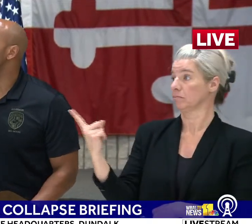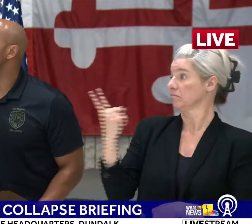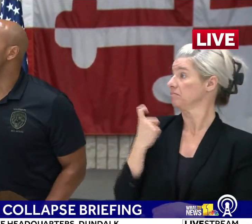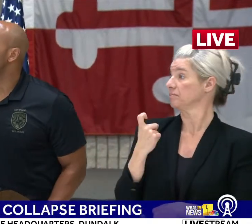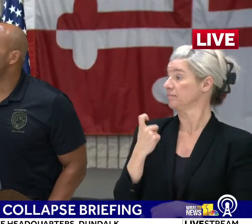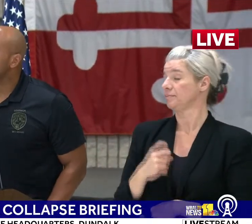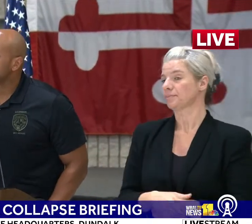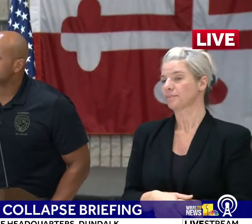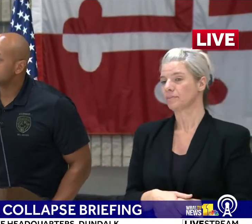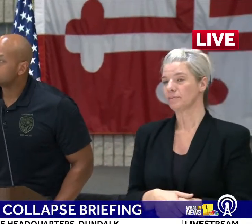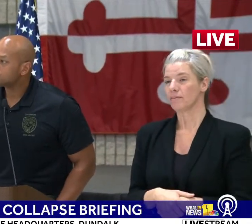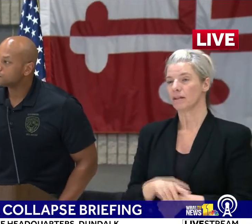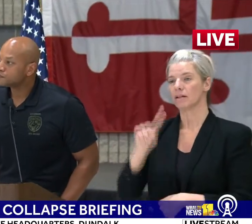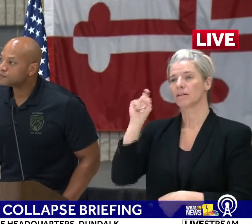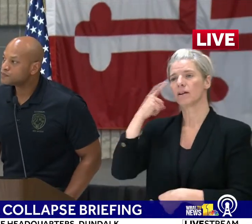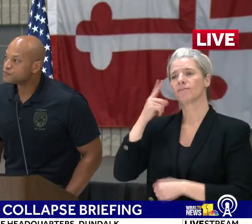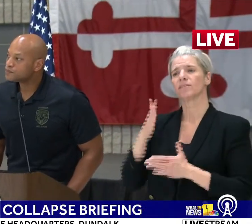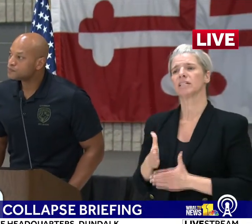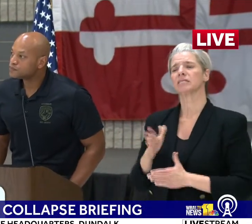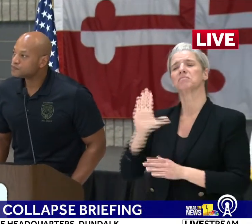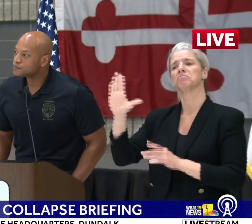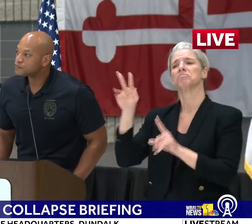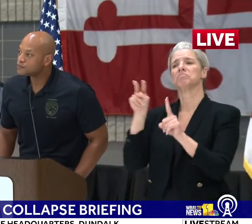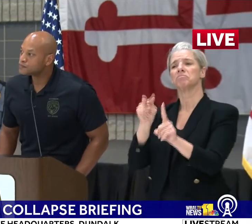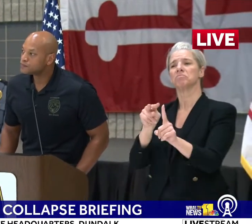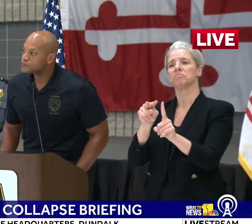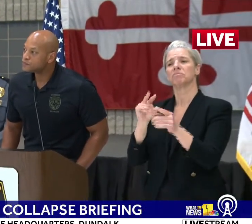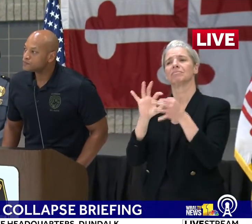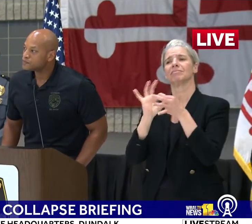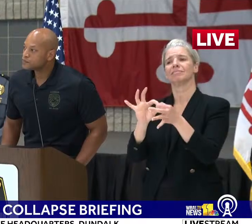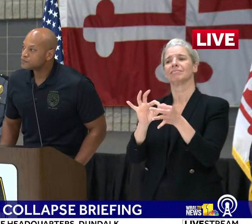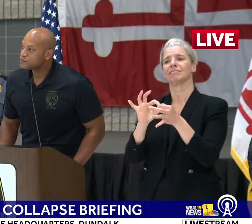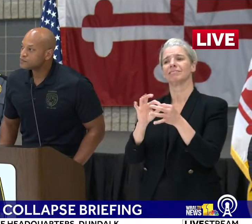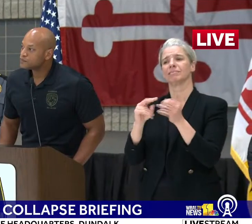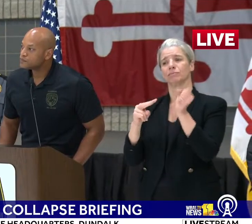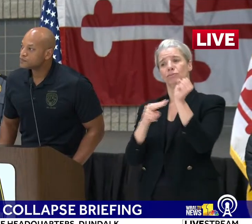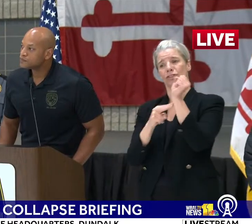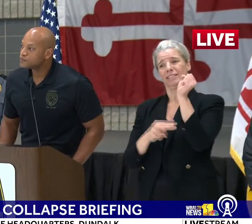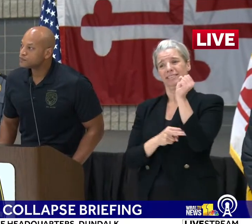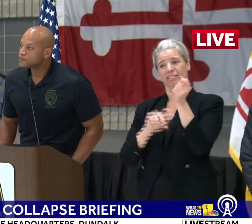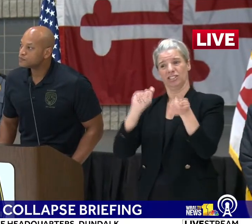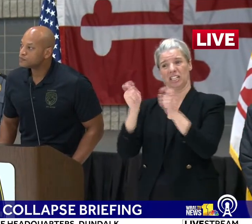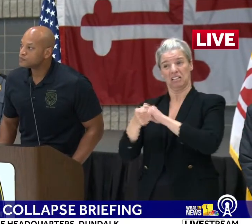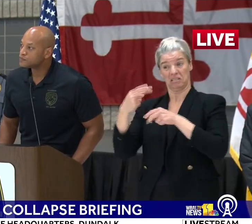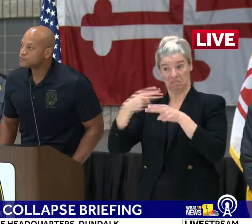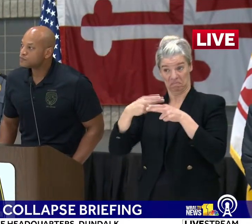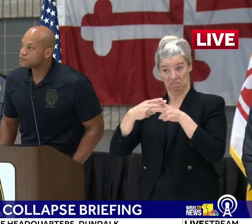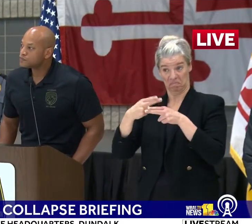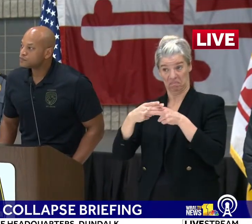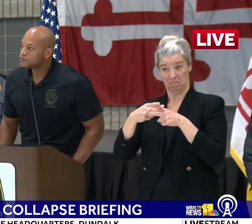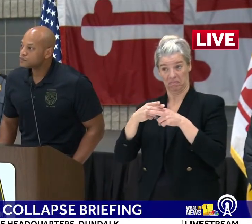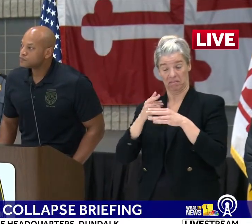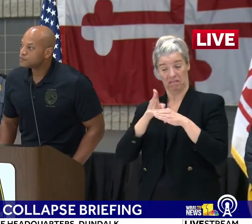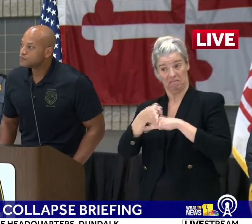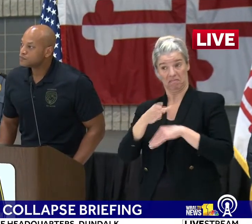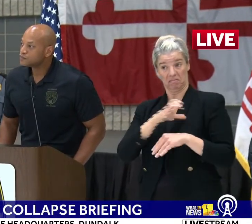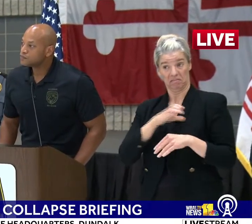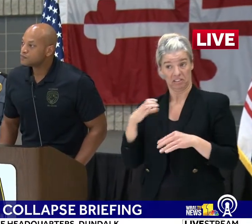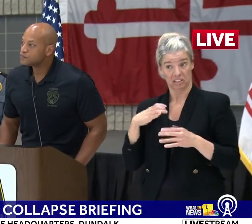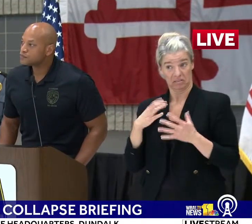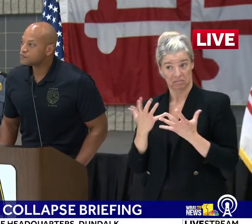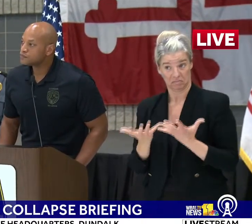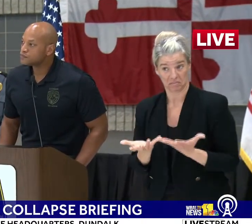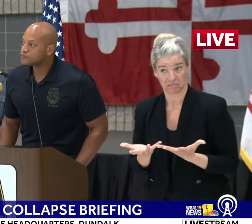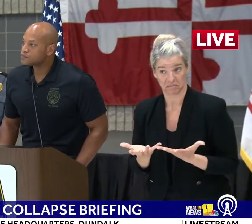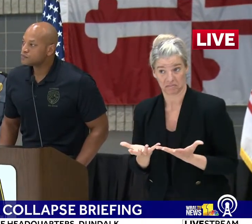Governor, where do you stand on efforts to have the bridge possibly renamed after Congressman Perrin Mitchell? Do